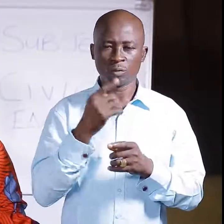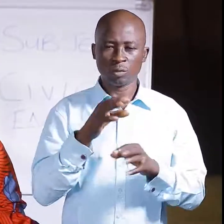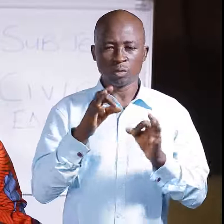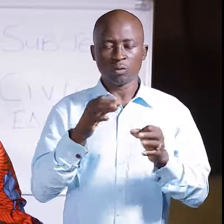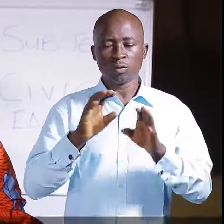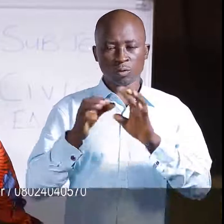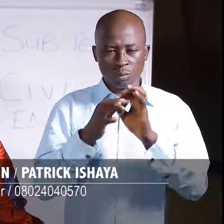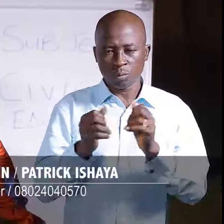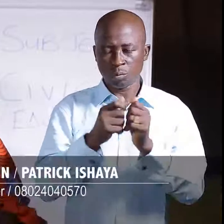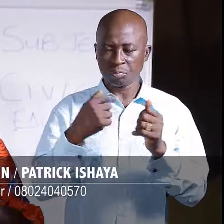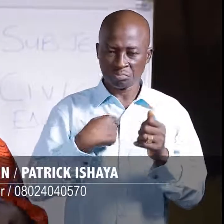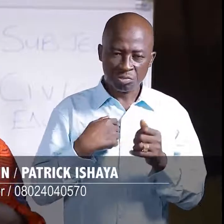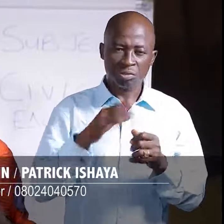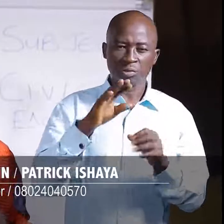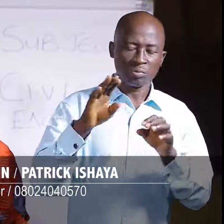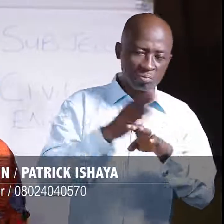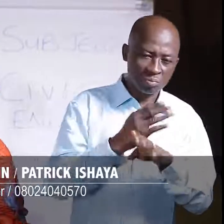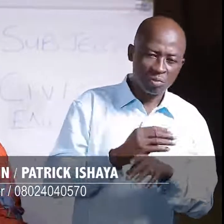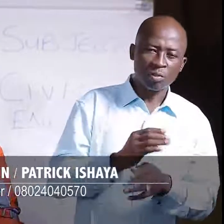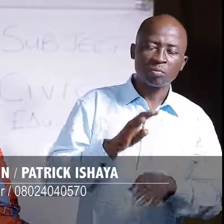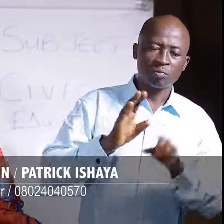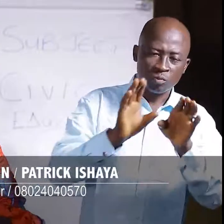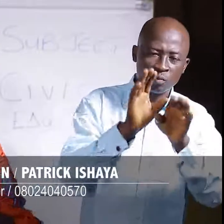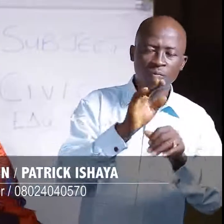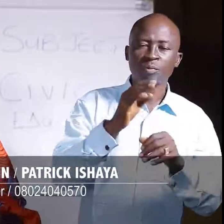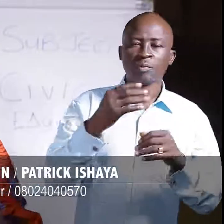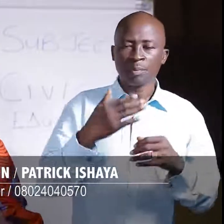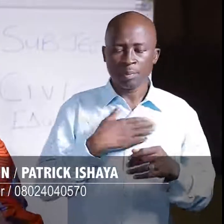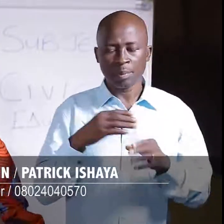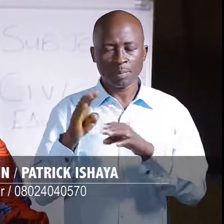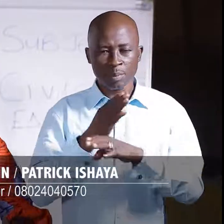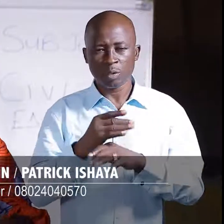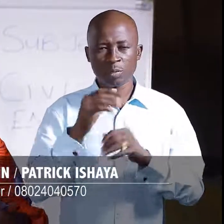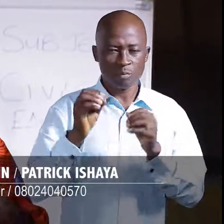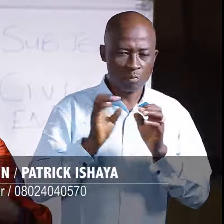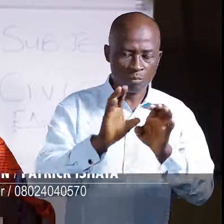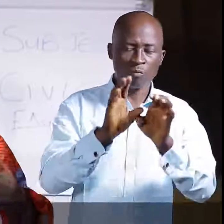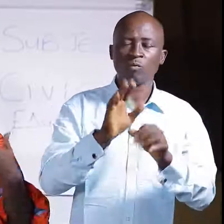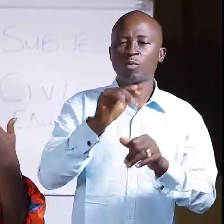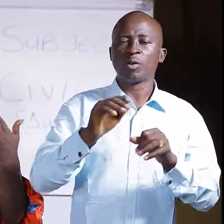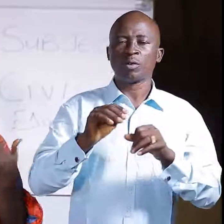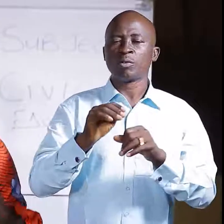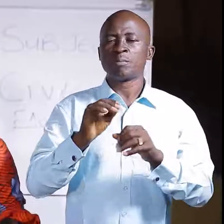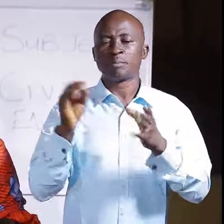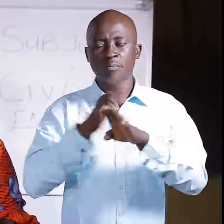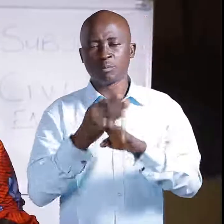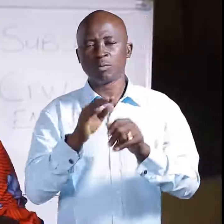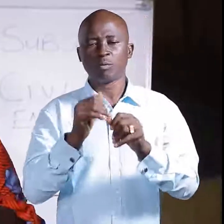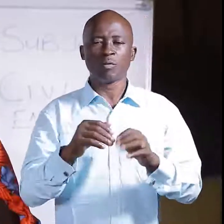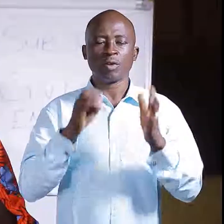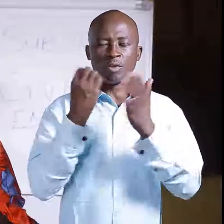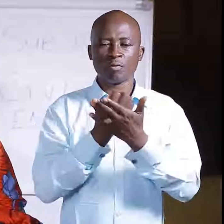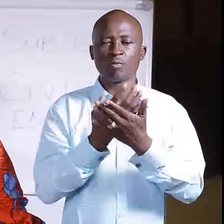you, my business move, your business move, the economic of the society will be developed